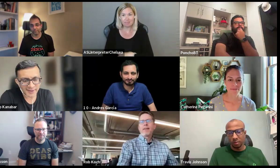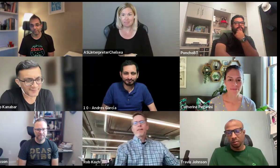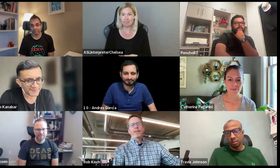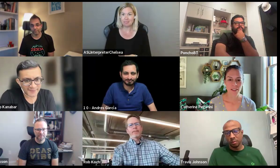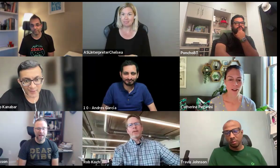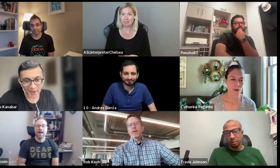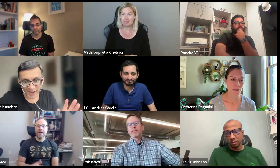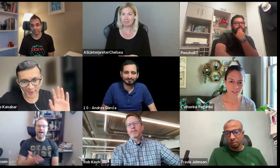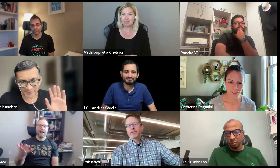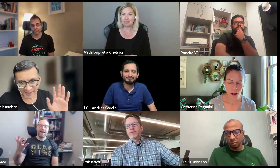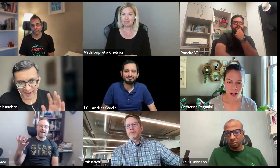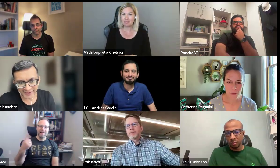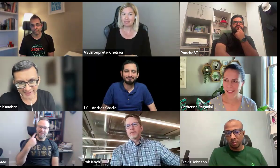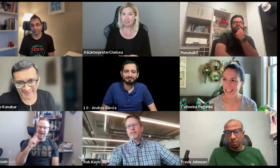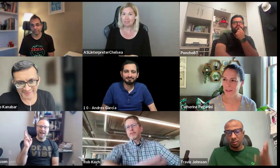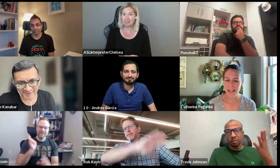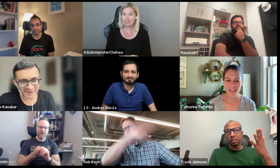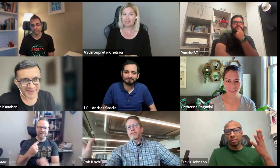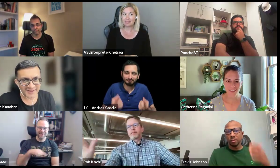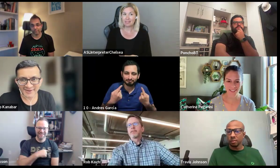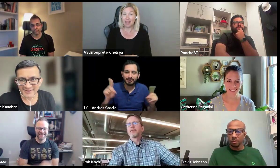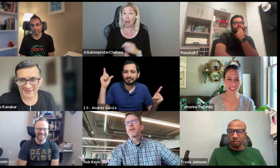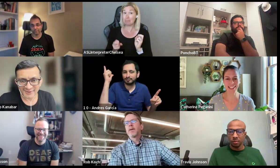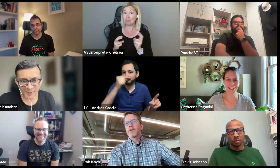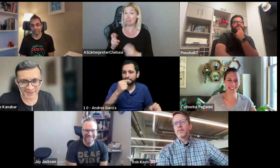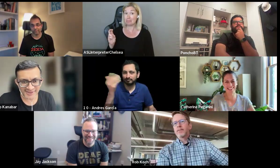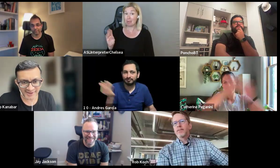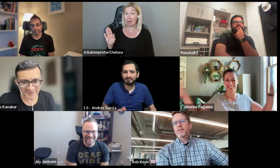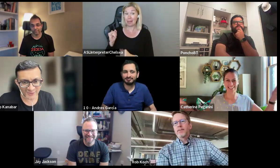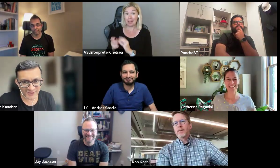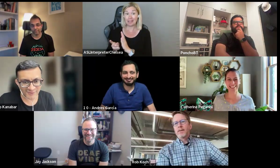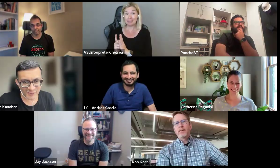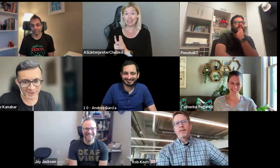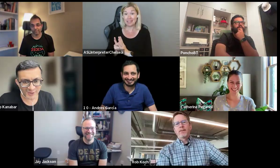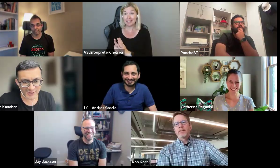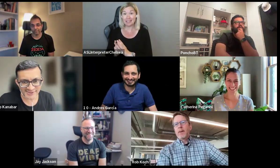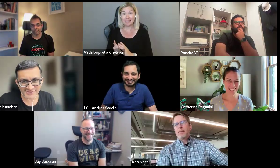Yeah. Oh, Hi. Rob, in the last Let minute. Rob just came in to give closing notes.